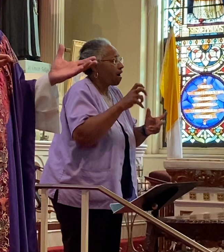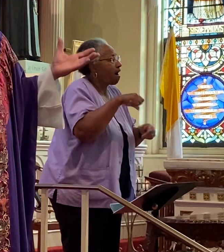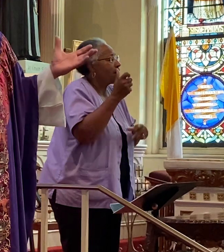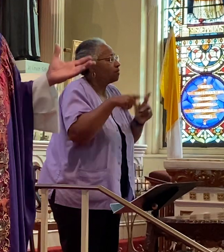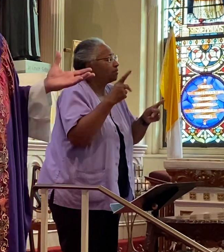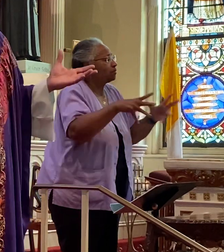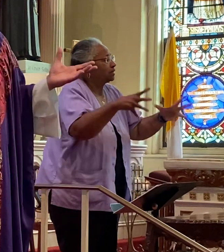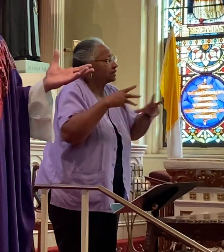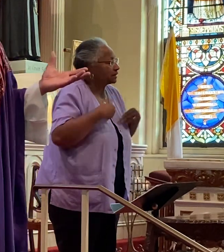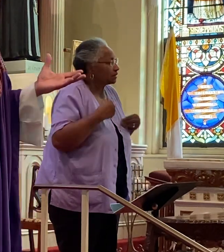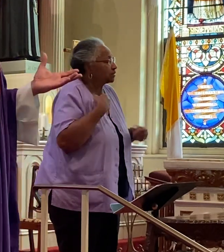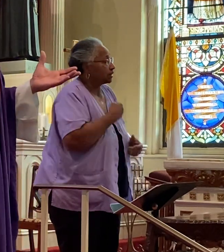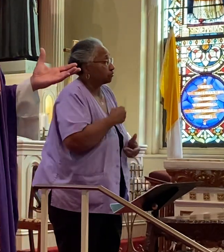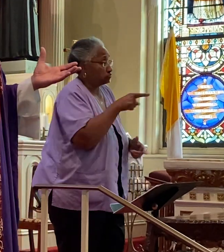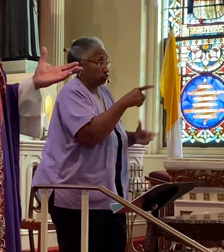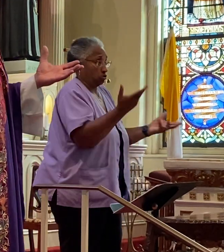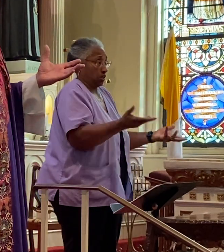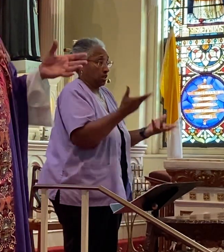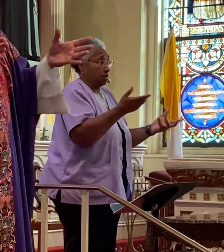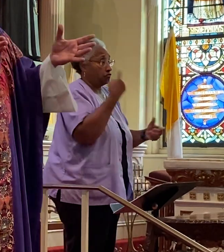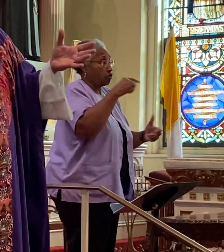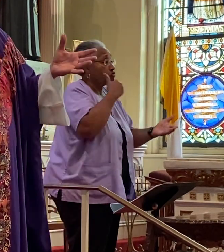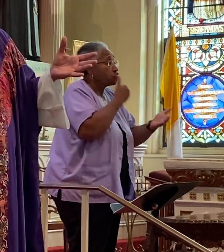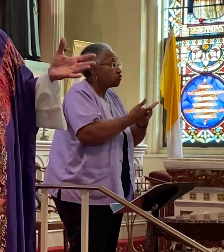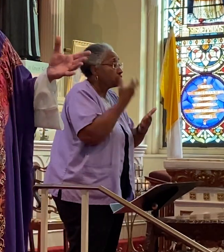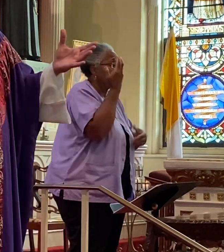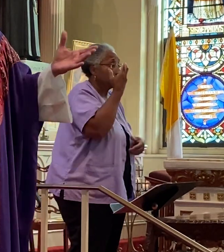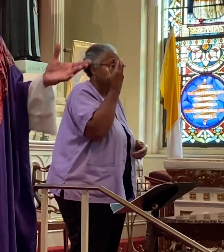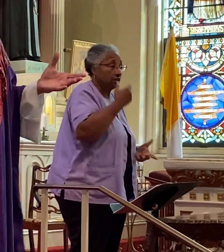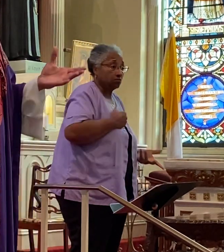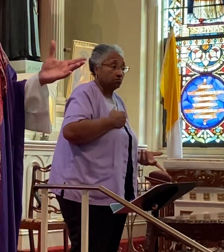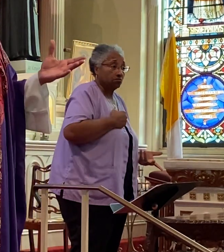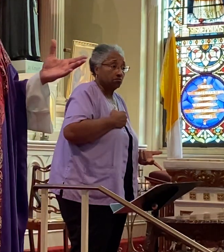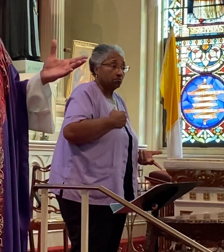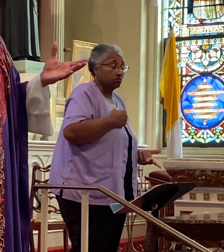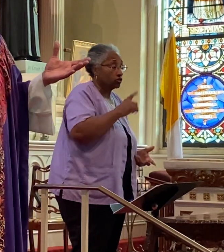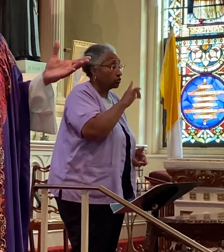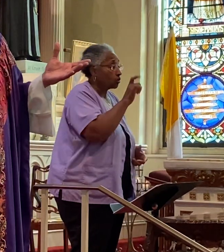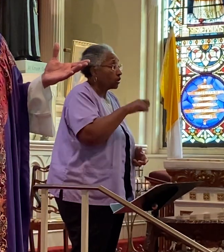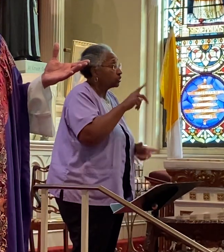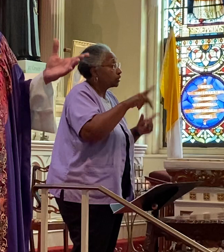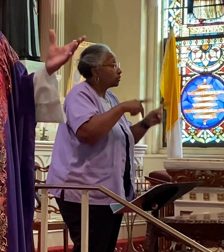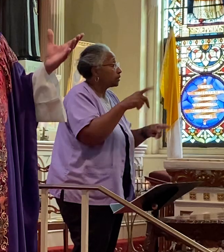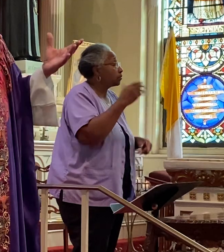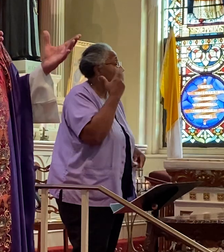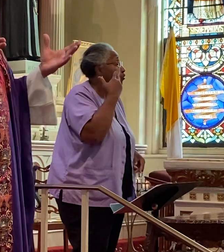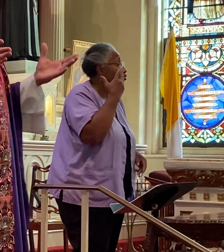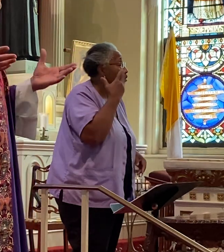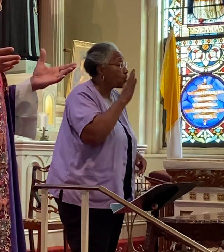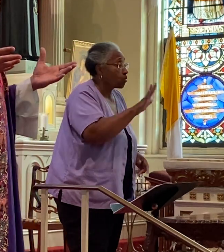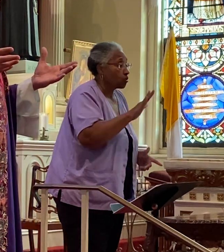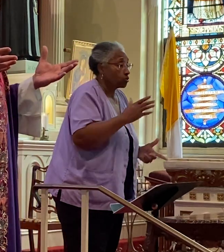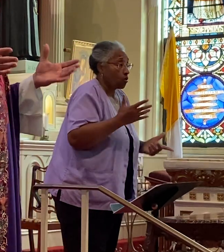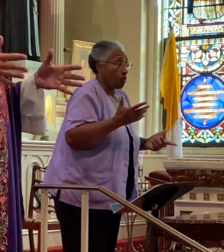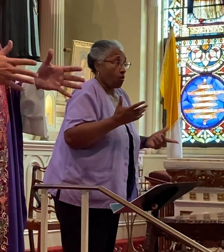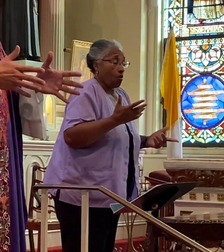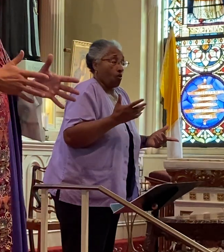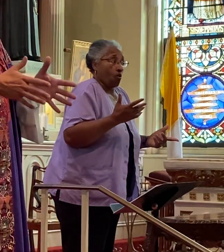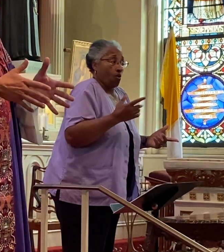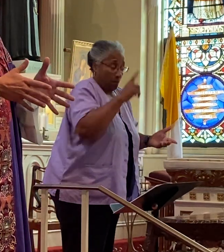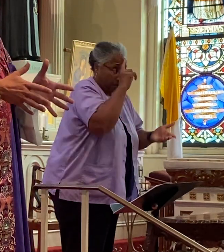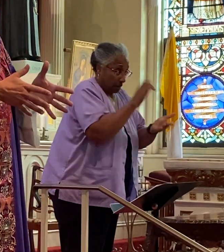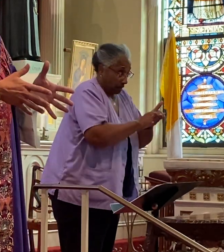you're here, obviously, for a reason. So do people know what you stand for? Do people know that